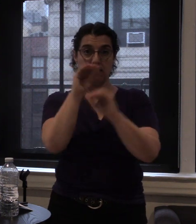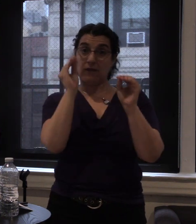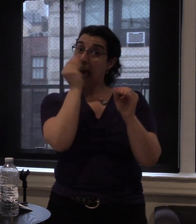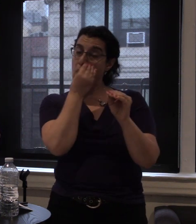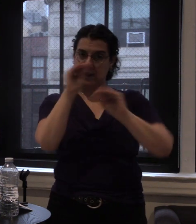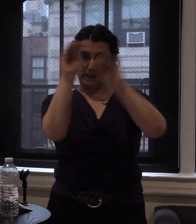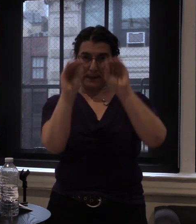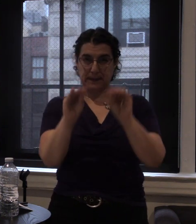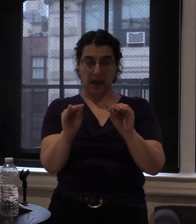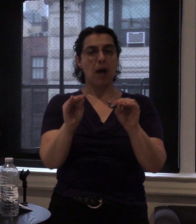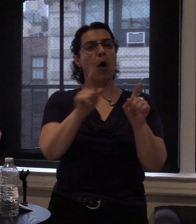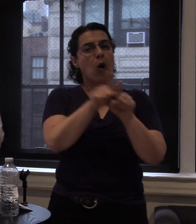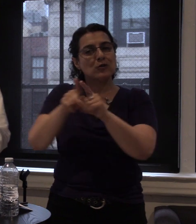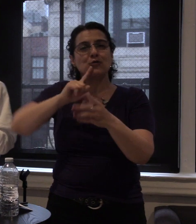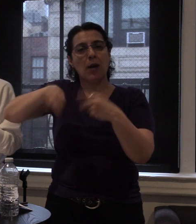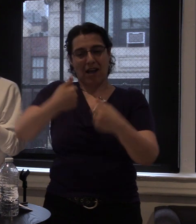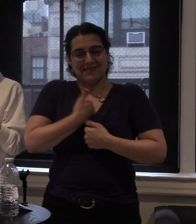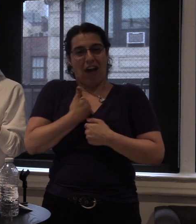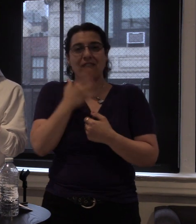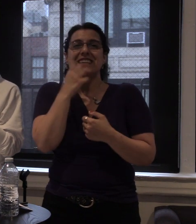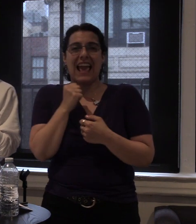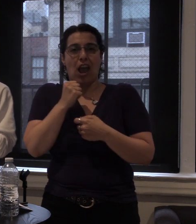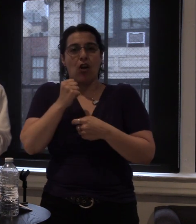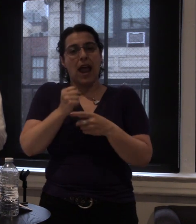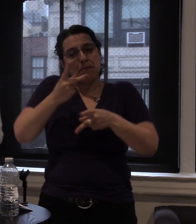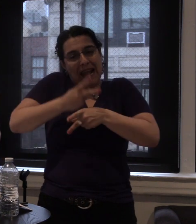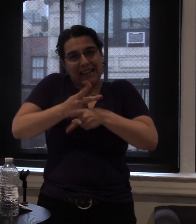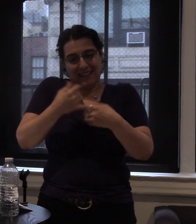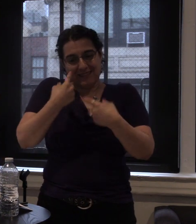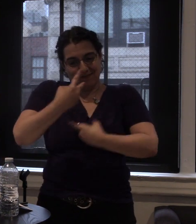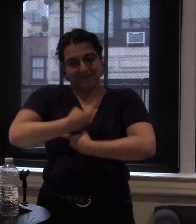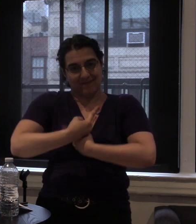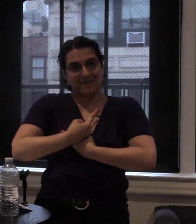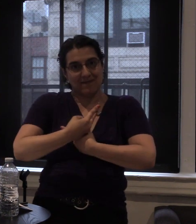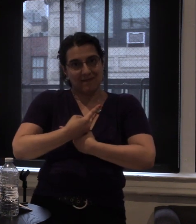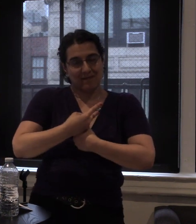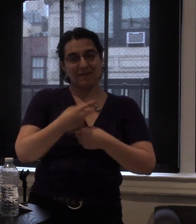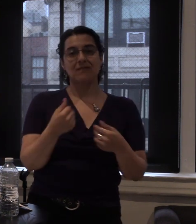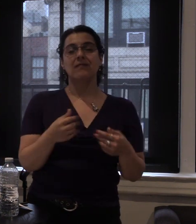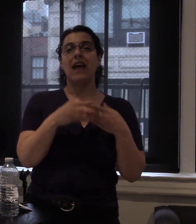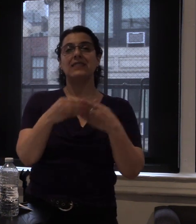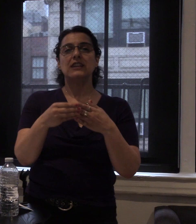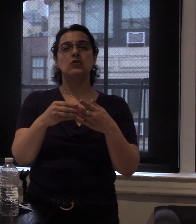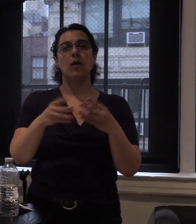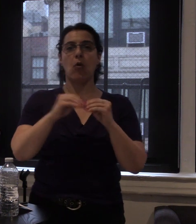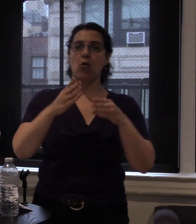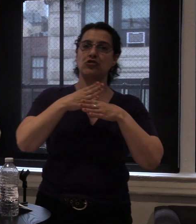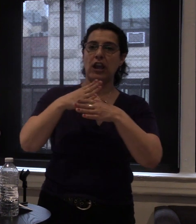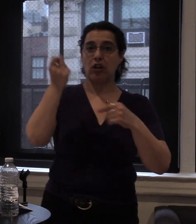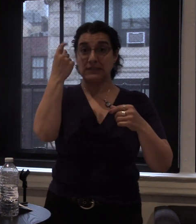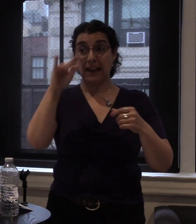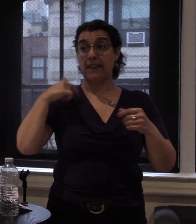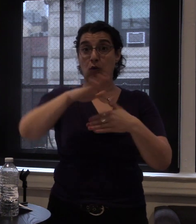flowers, but in a way to talk about self-care and maintenance of the care, which leads to the shared understanding